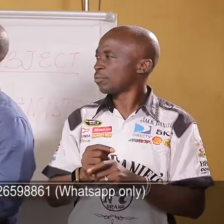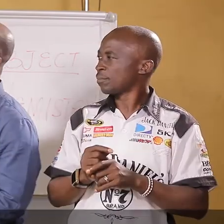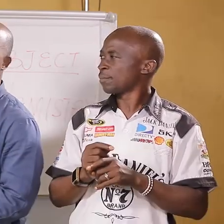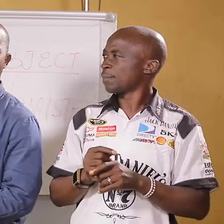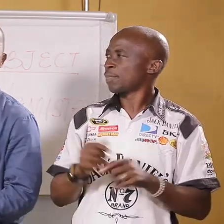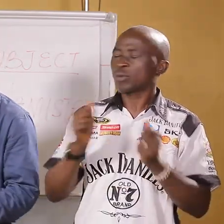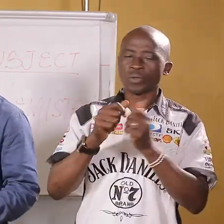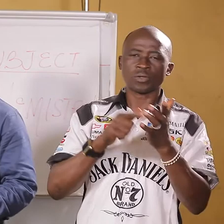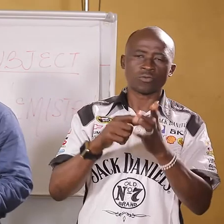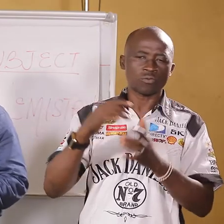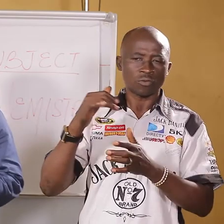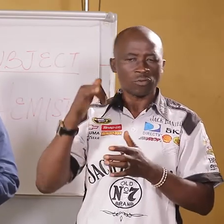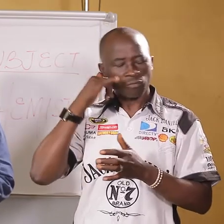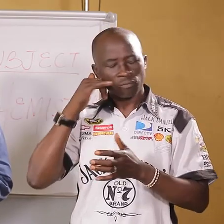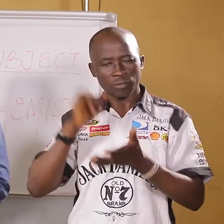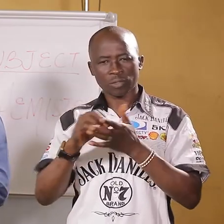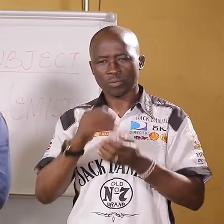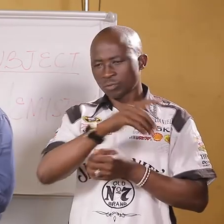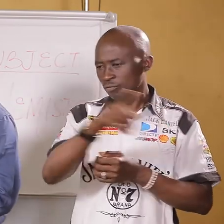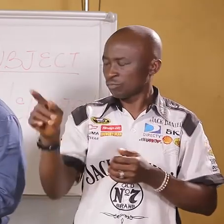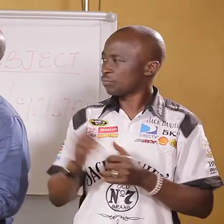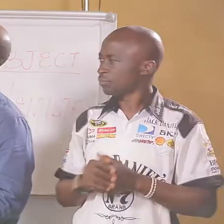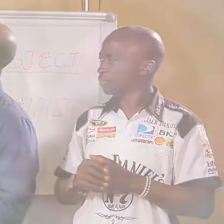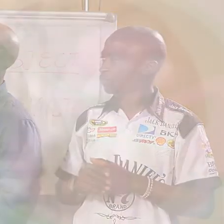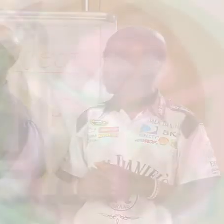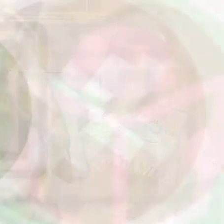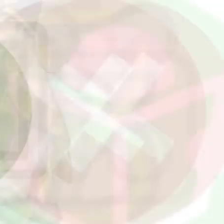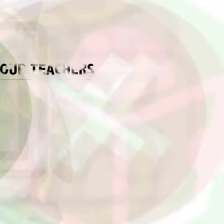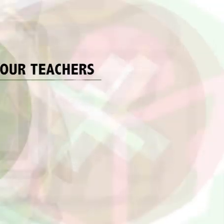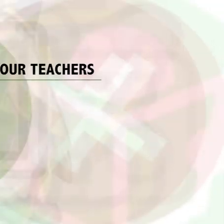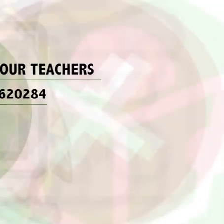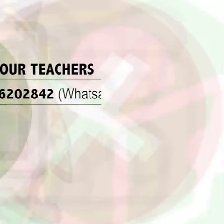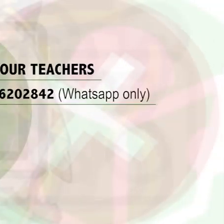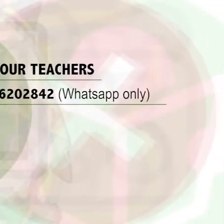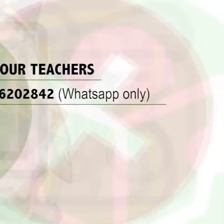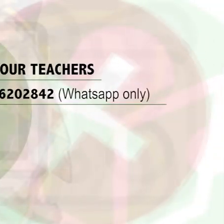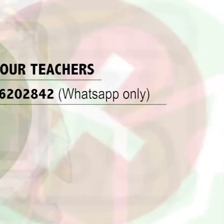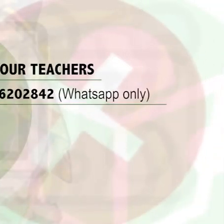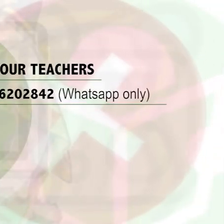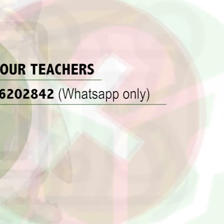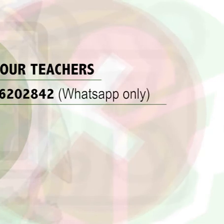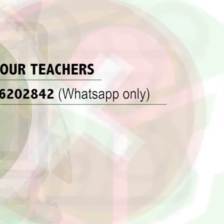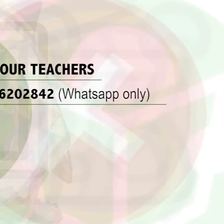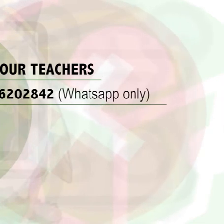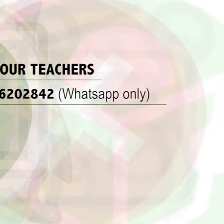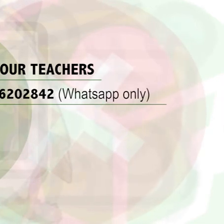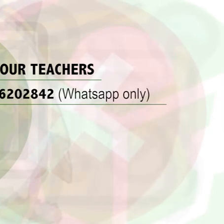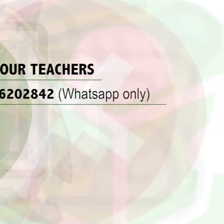present to you as the class concludes. Ibrahim Umar, the earlier presenter, his phone number